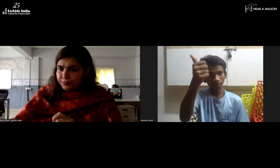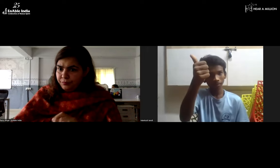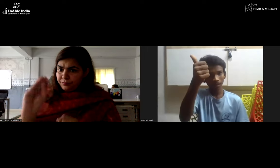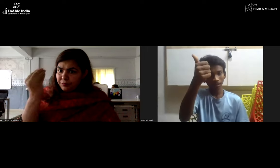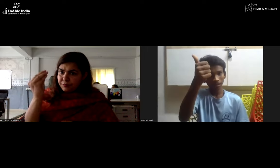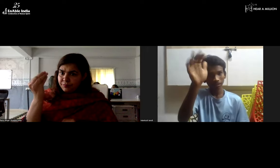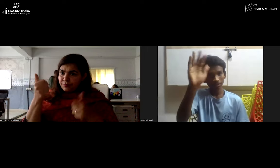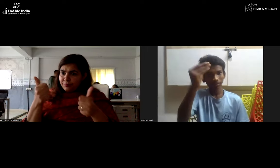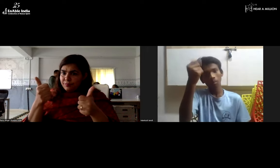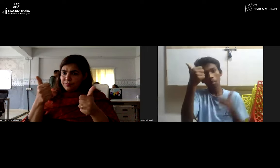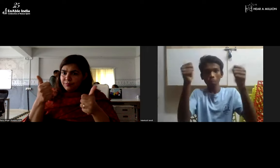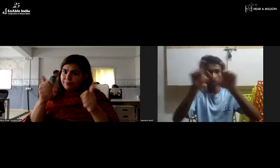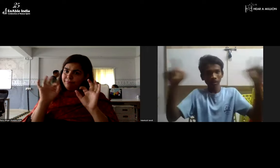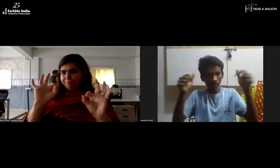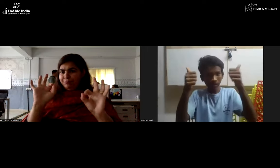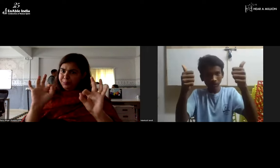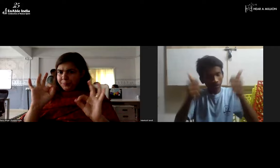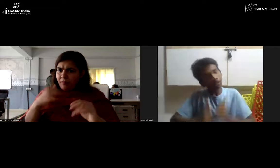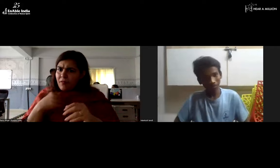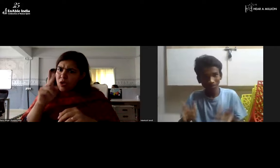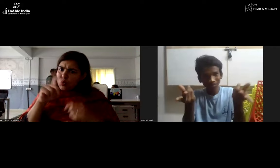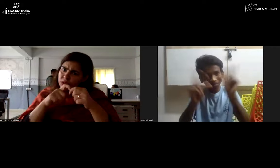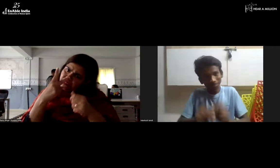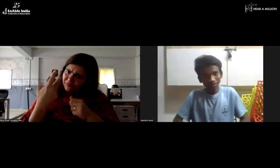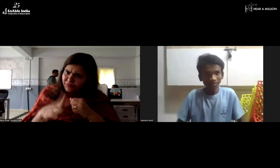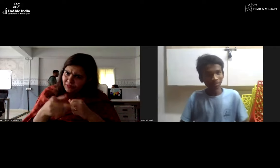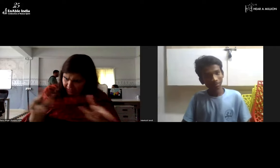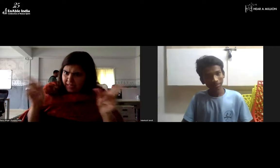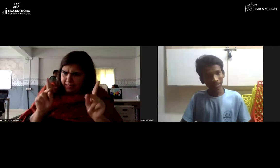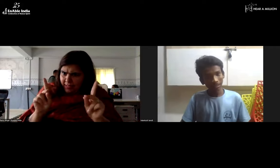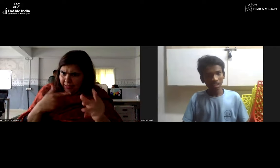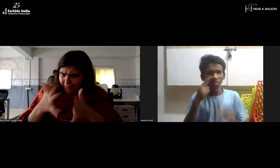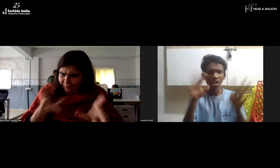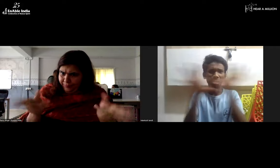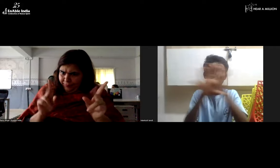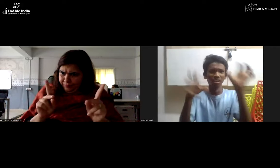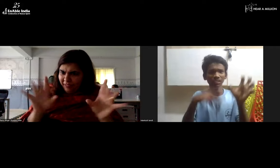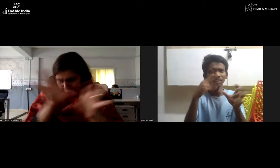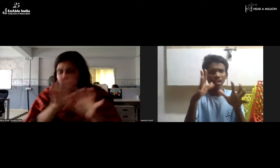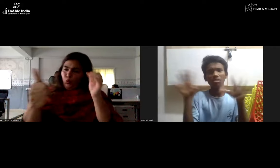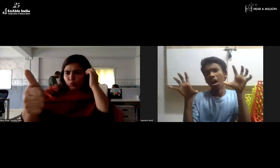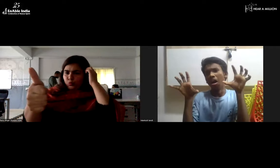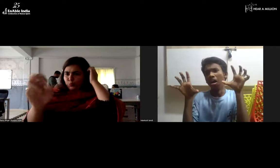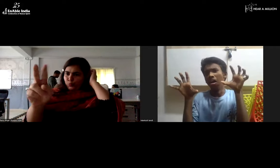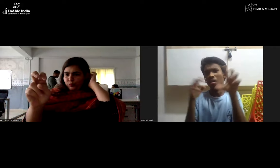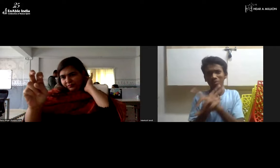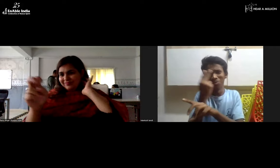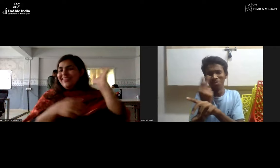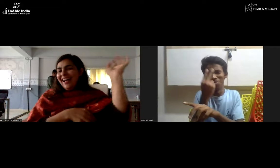Teachers are helping us to teach in ISL. What was that sign you were doing, Mantosh? For example,